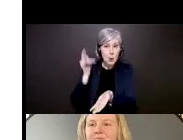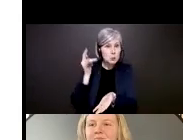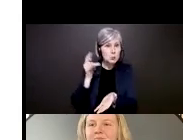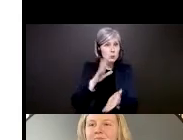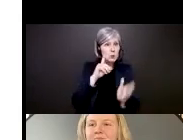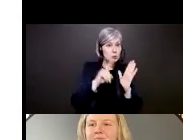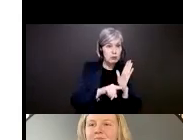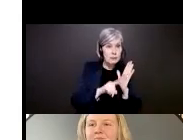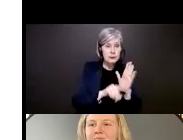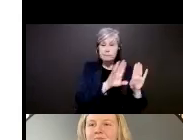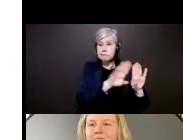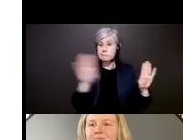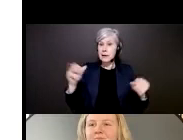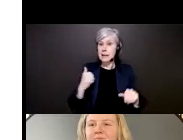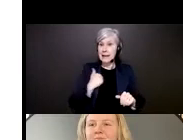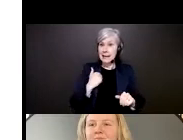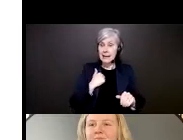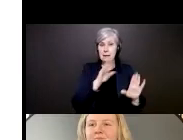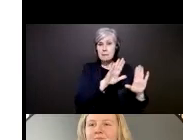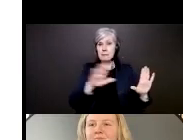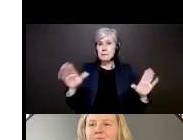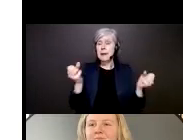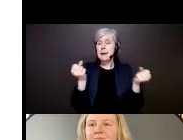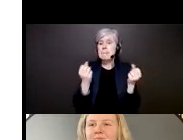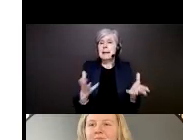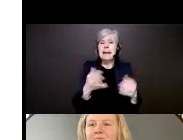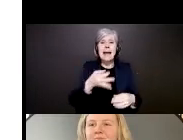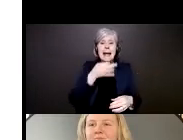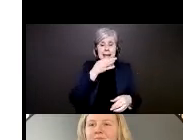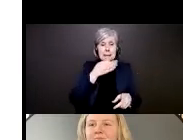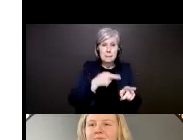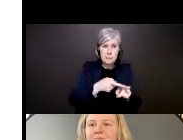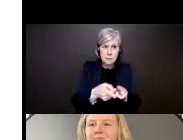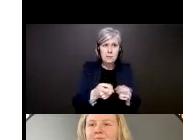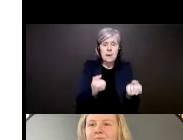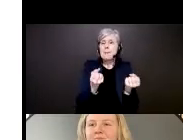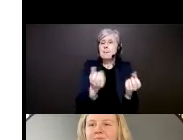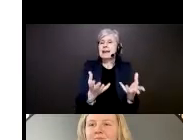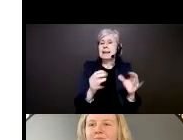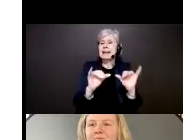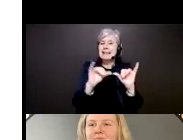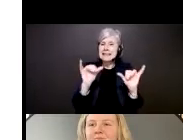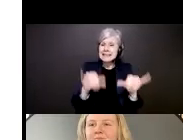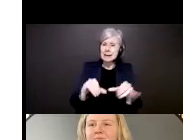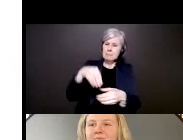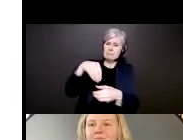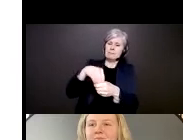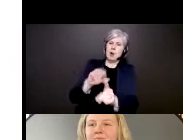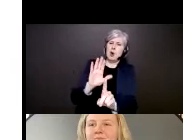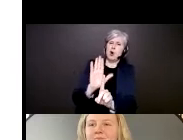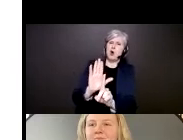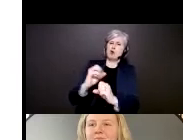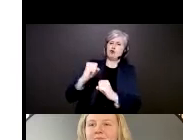pays attention to the systemic and structural issues caused by ageism and other kinds of inequities,